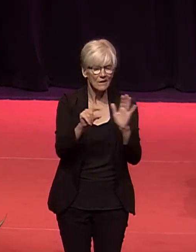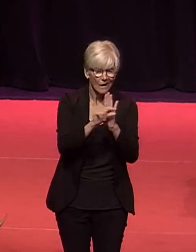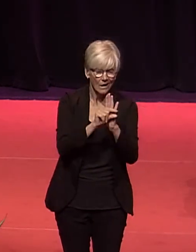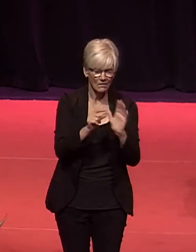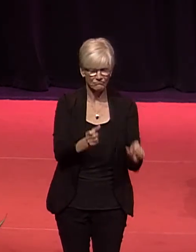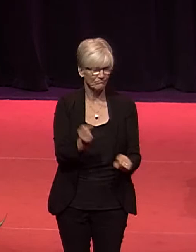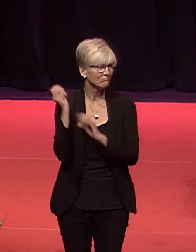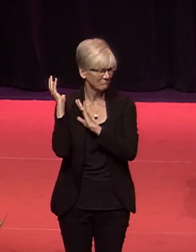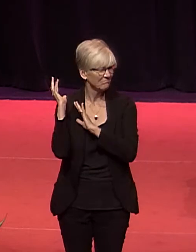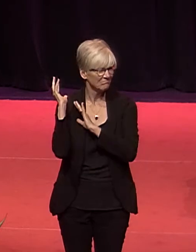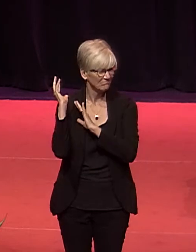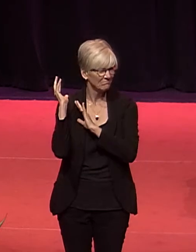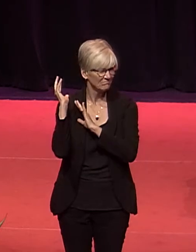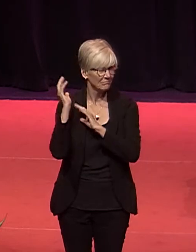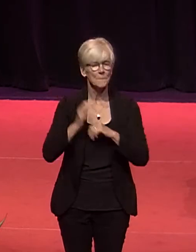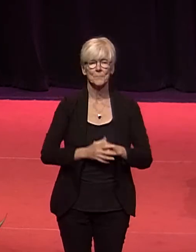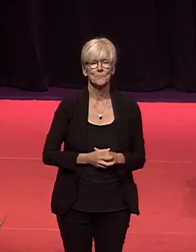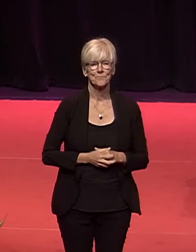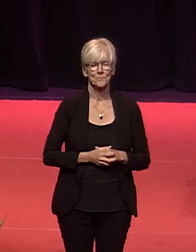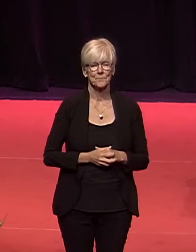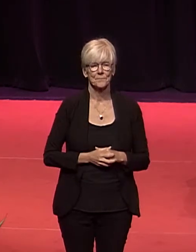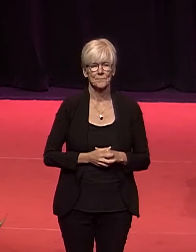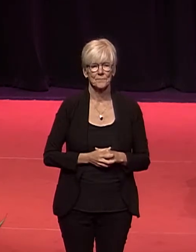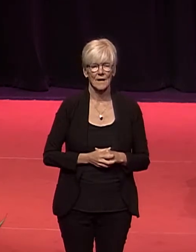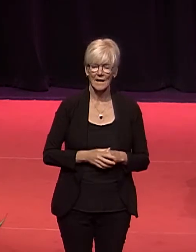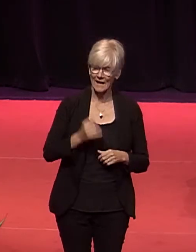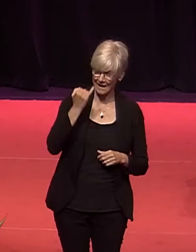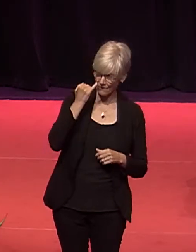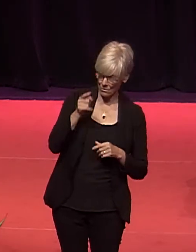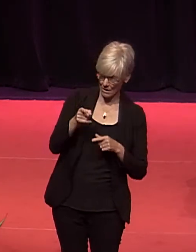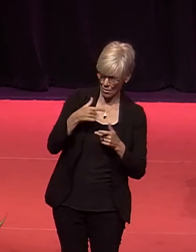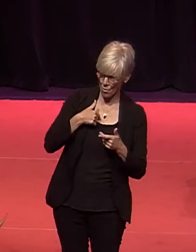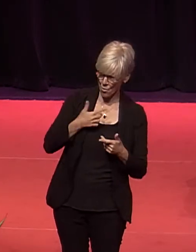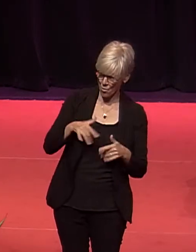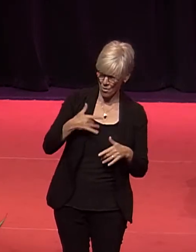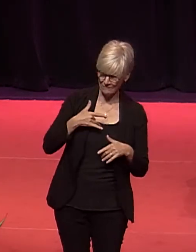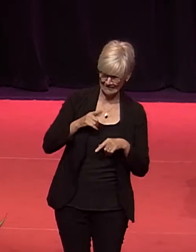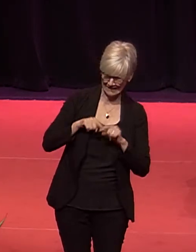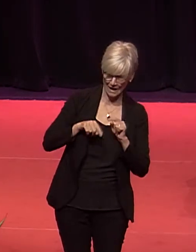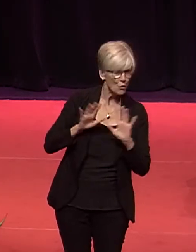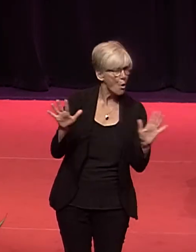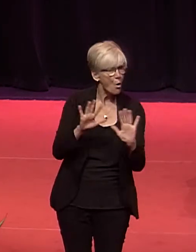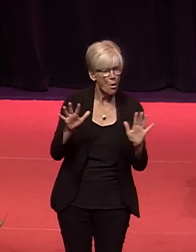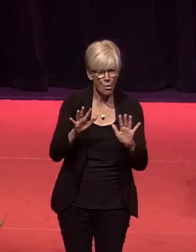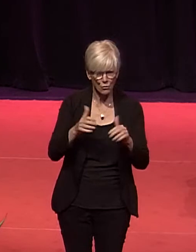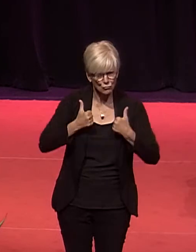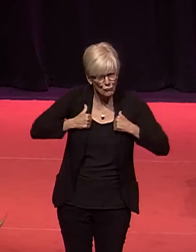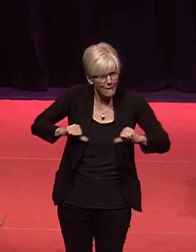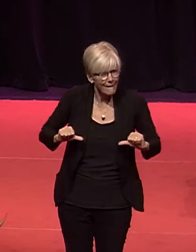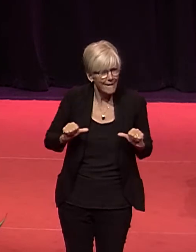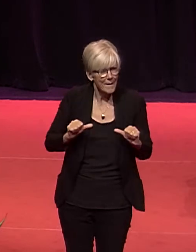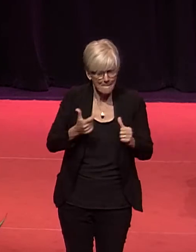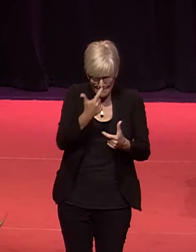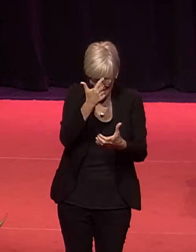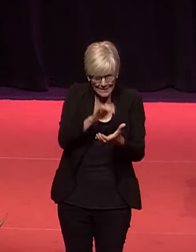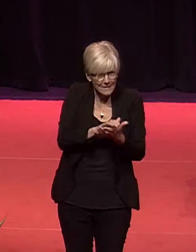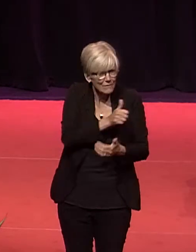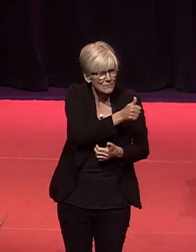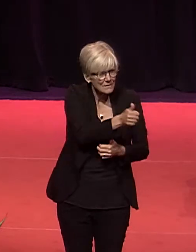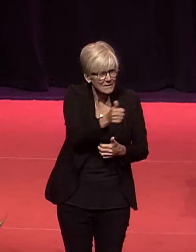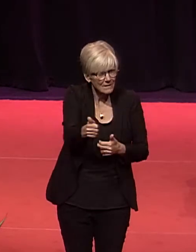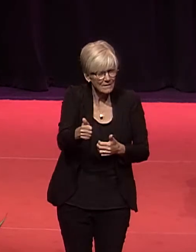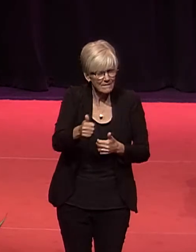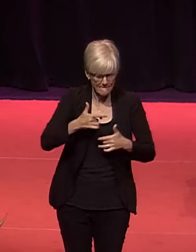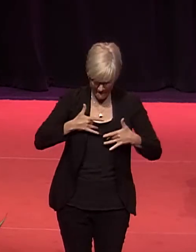vocabulary. Never say no to something you think is beyond you. Believe in your ability and never underestimate